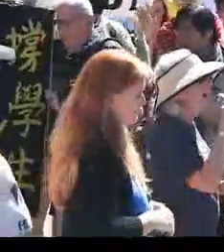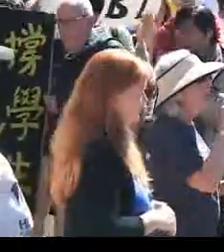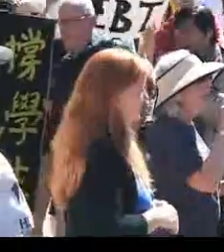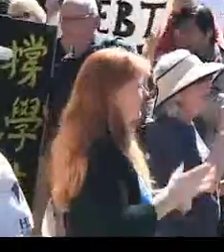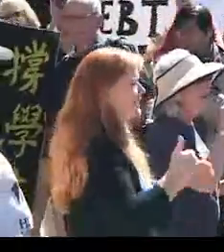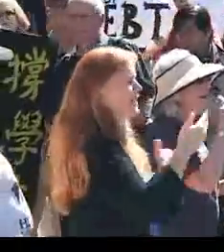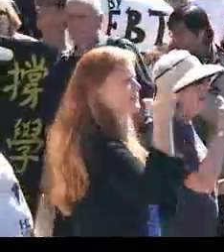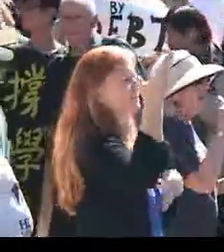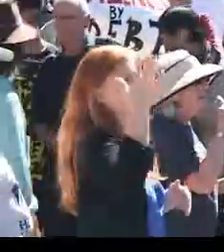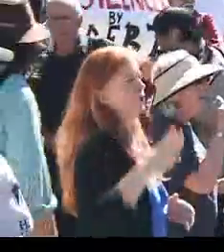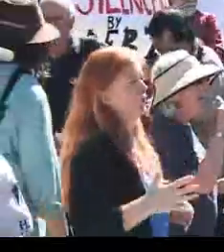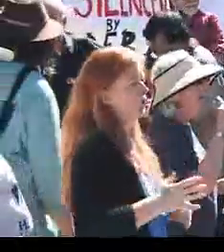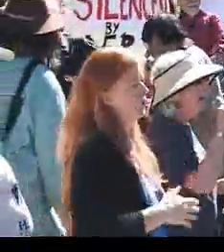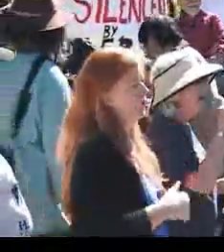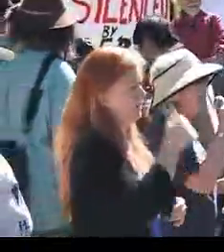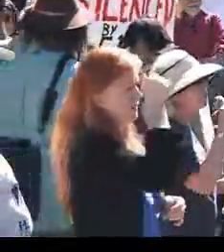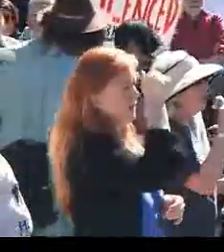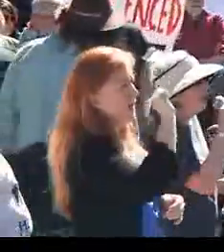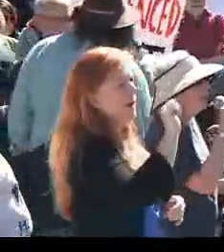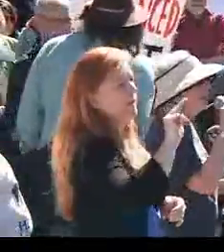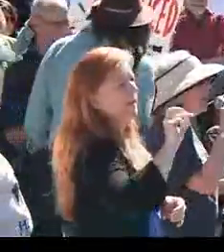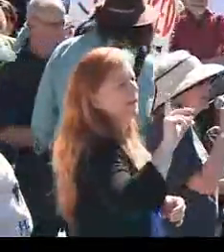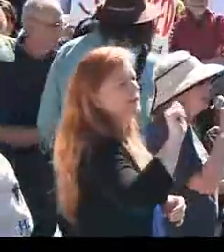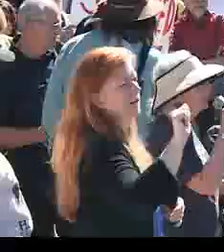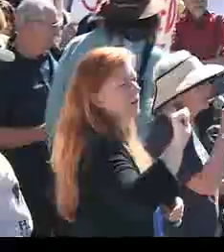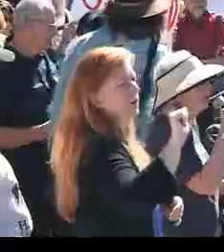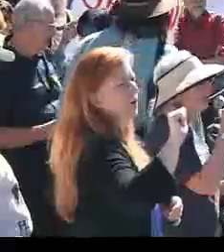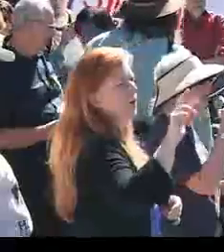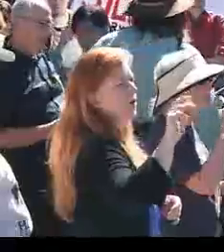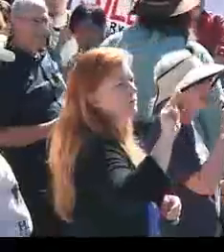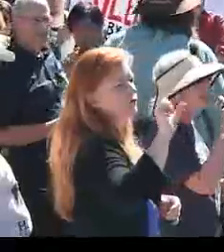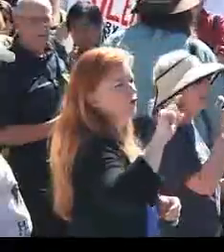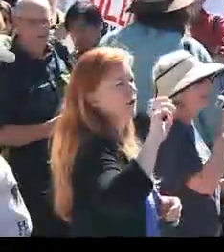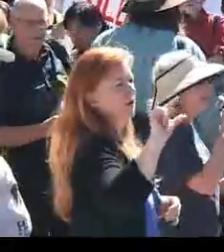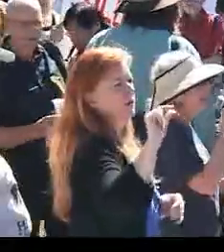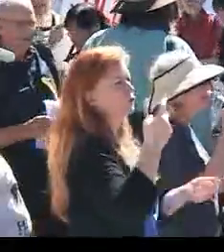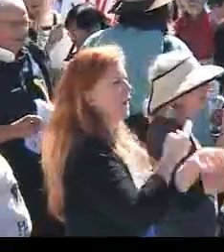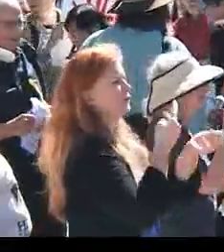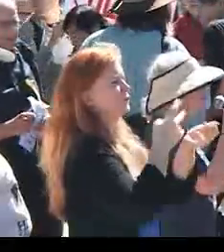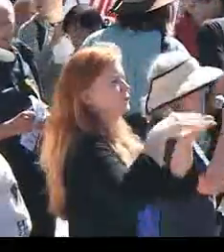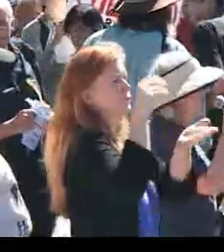Our next speaker is Amanda Armstrong, a graduate student